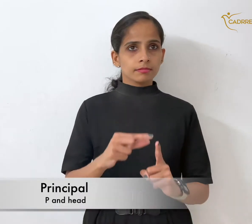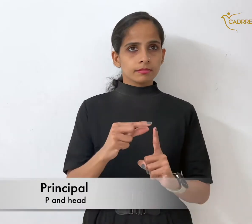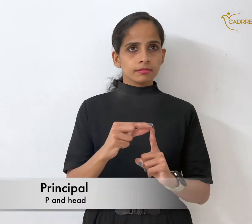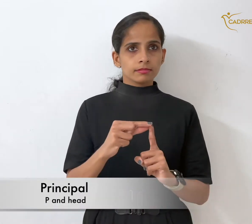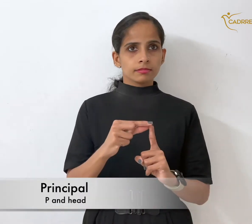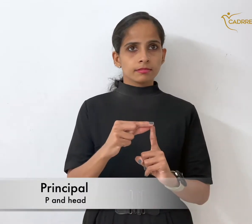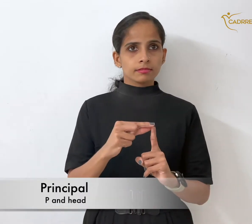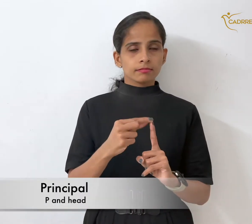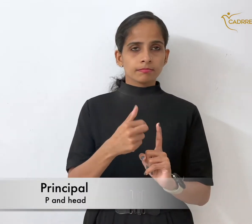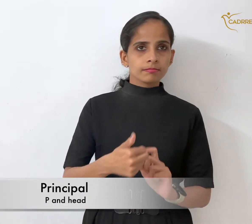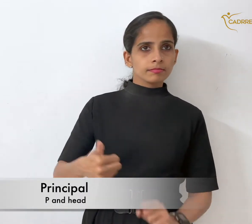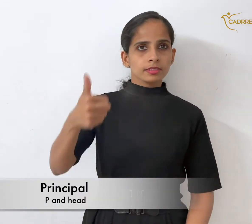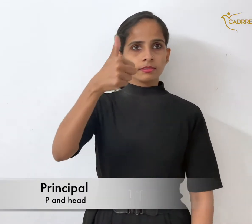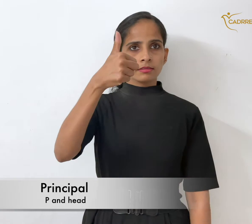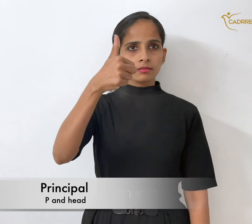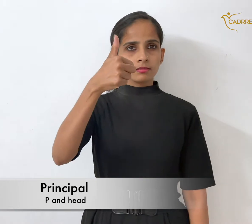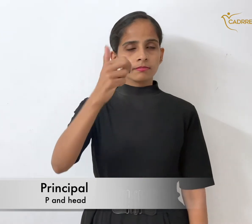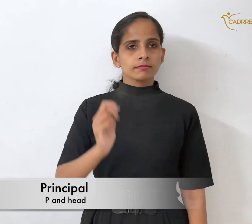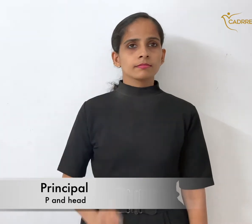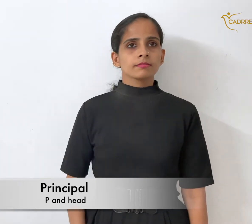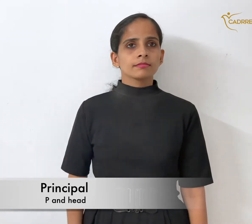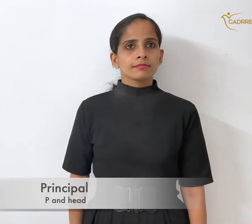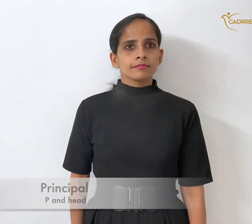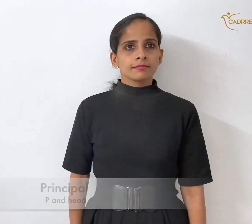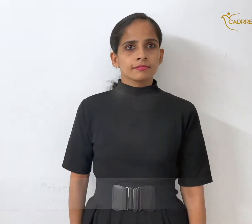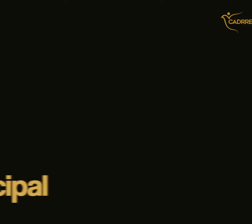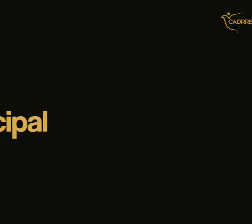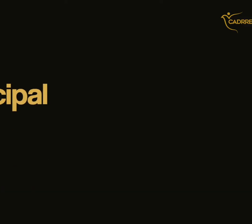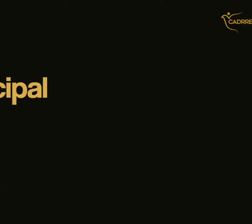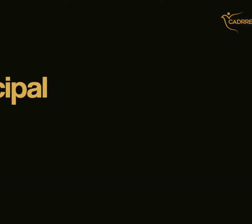Principal, P and head.